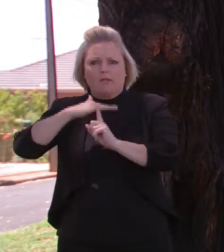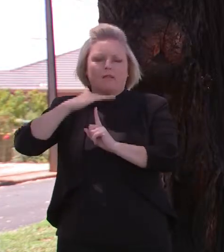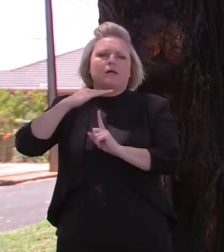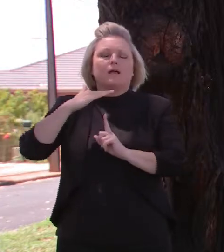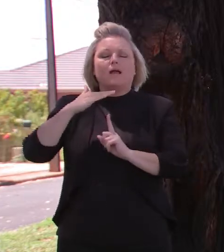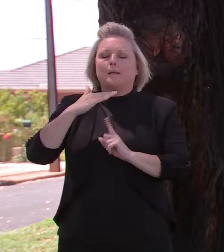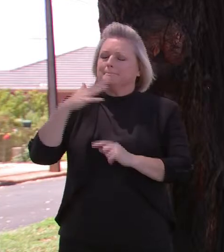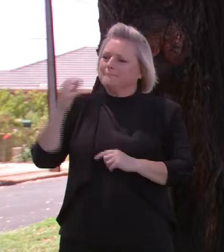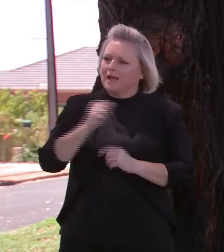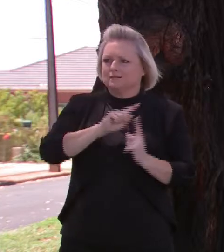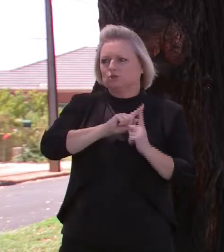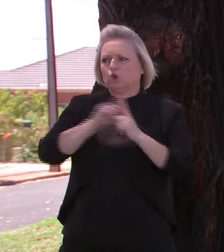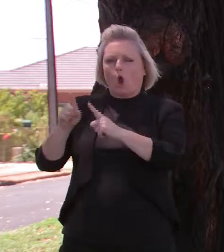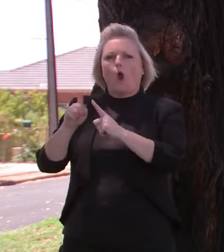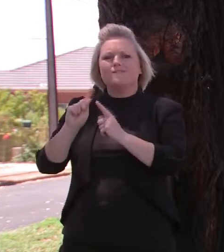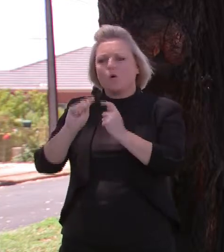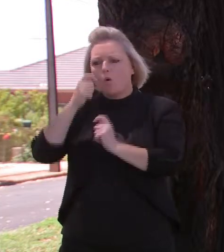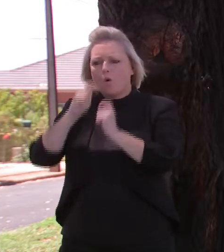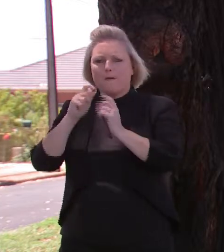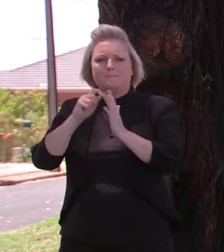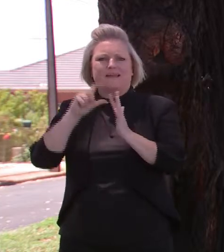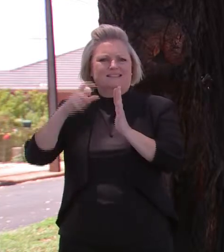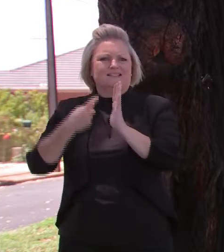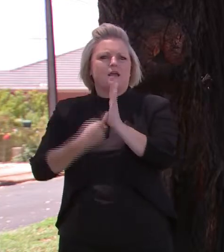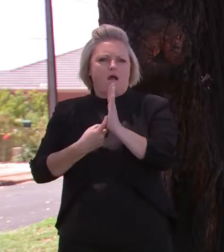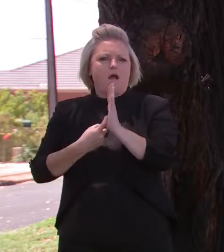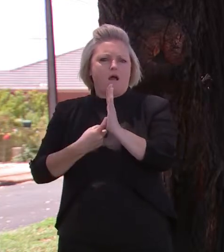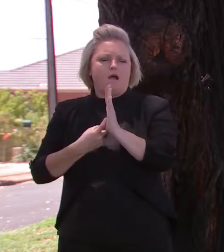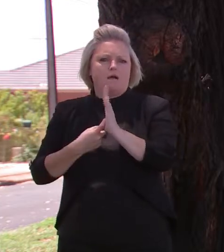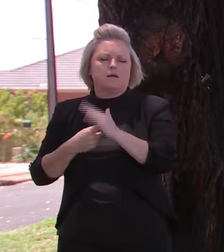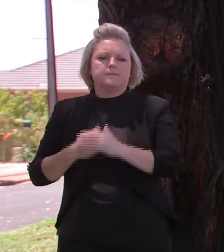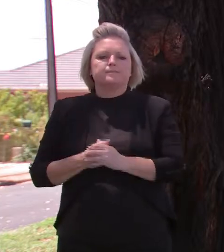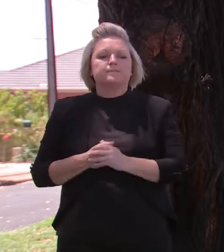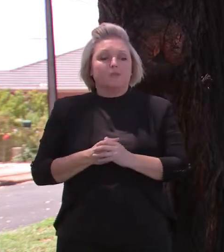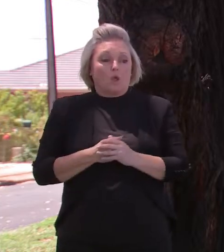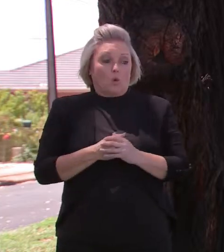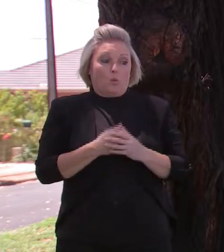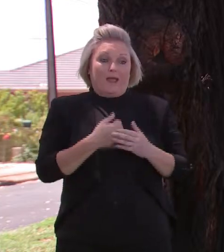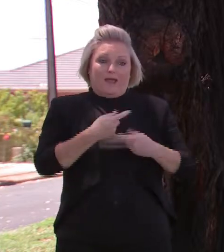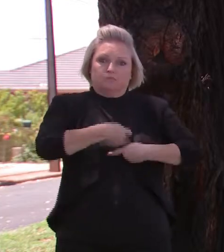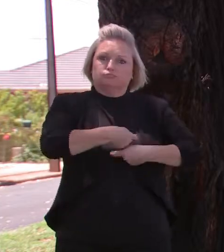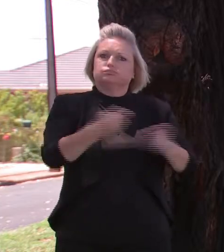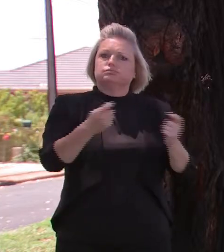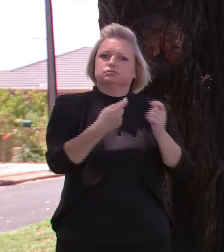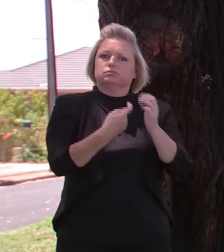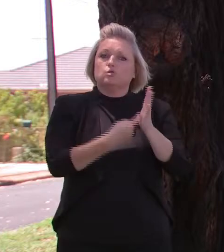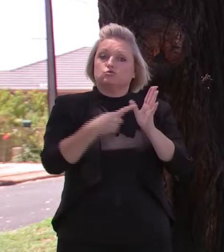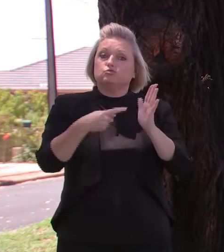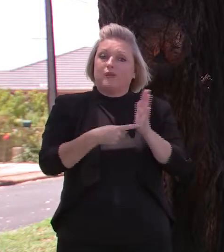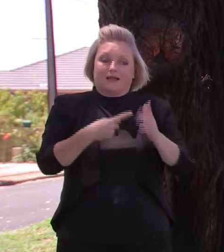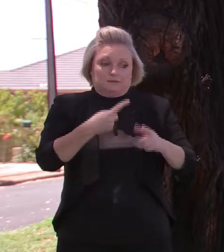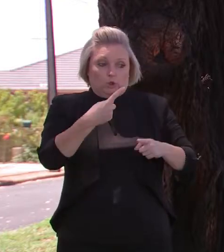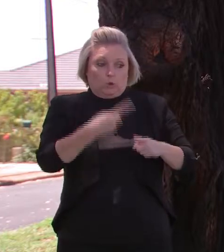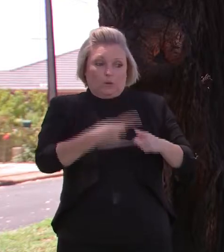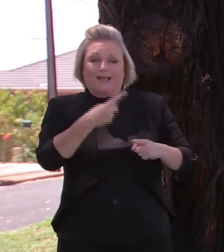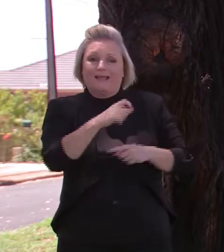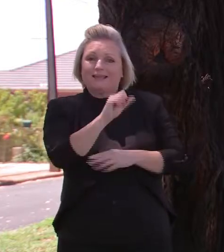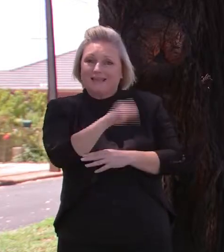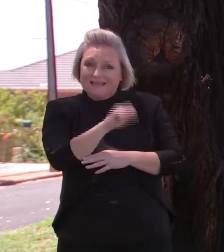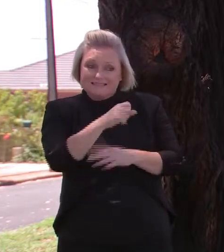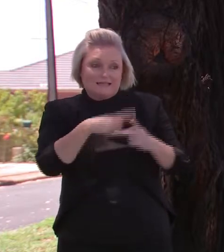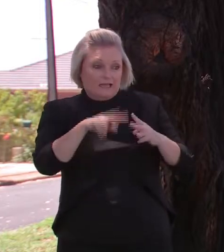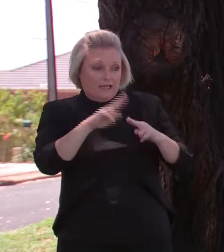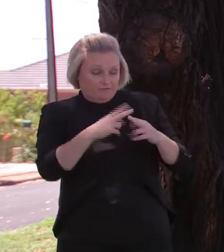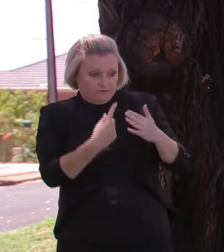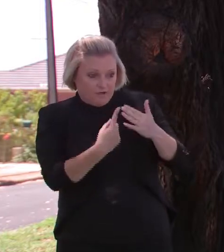obviously introduced the ability for people to get the rat test, and that a COVID positive test on the rat